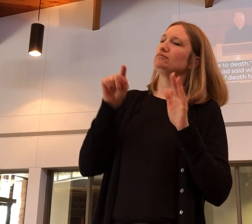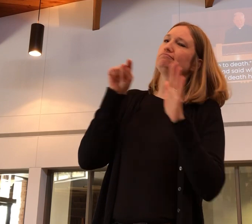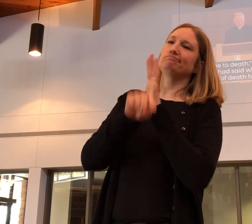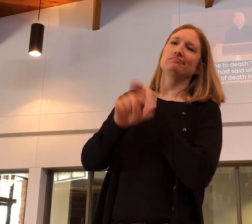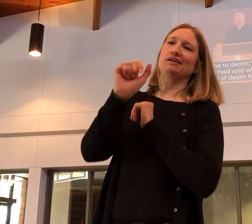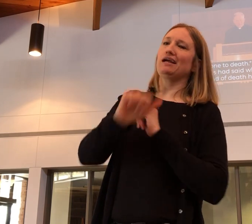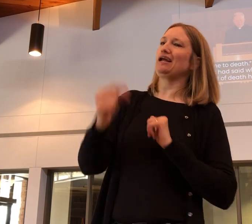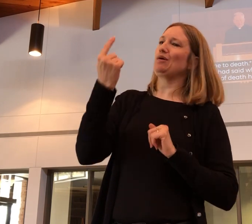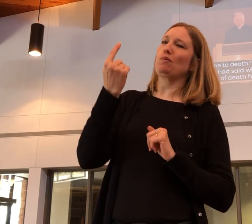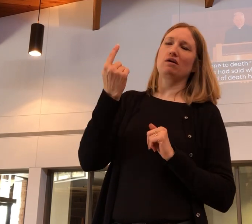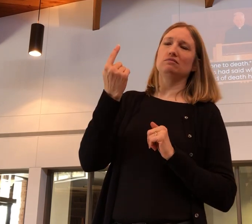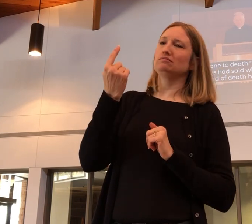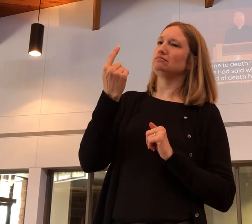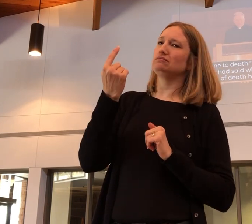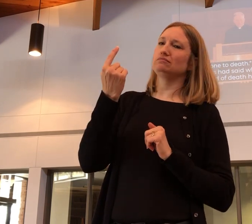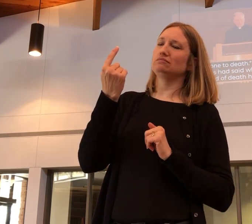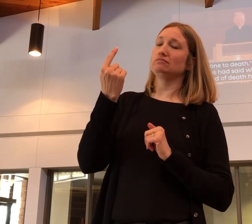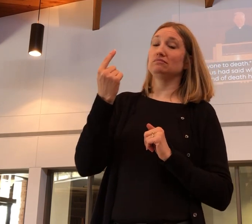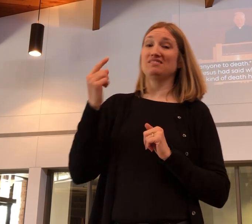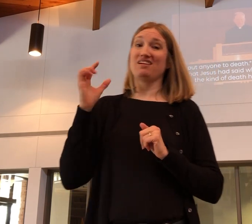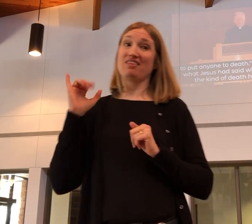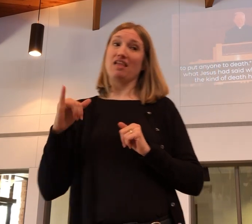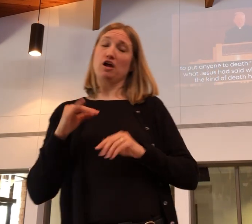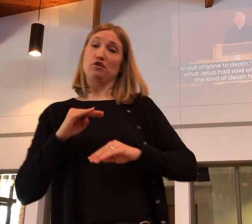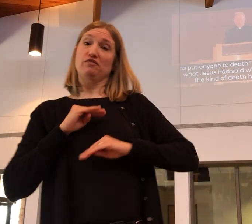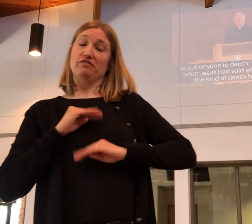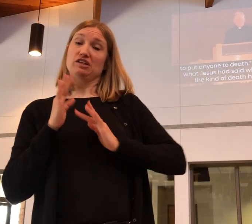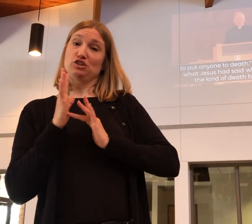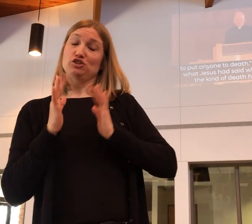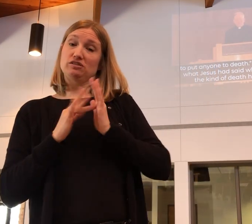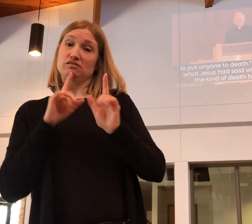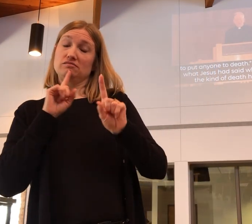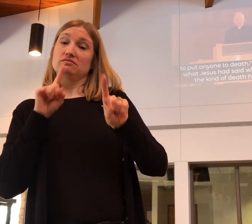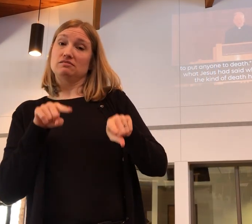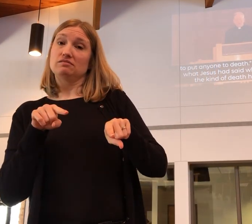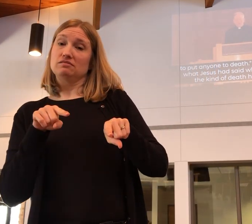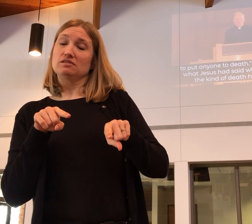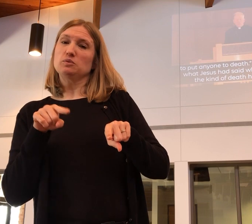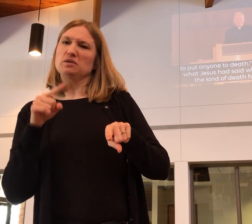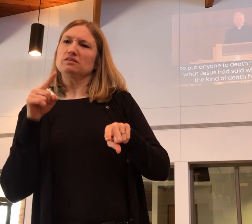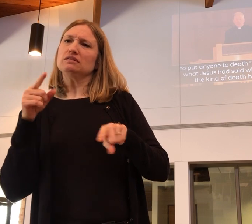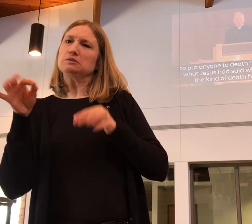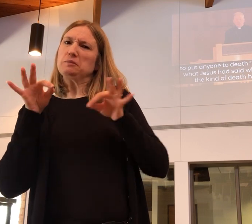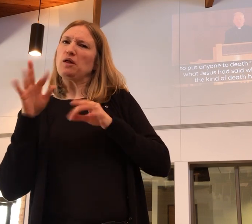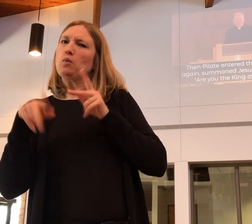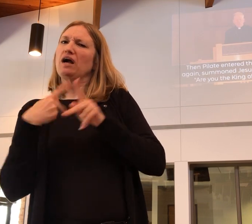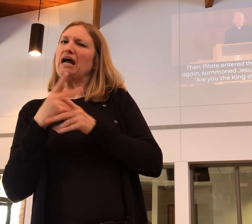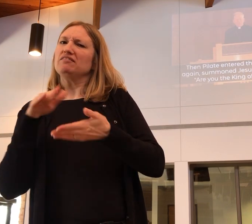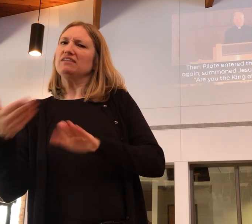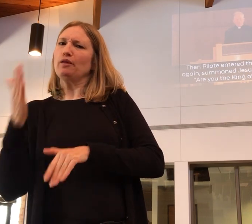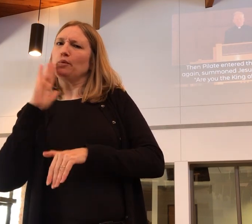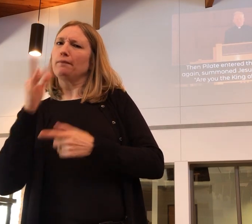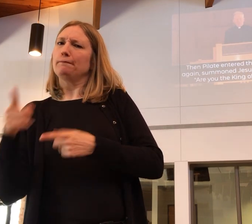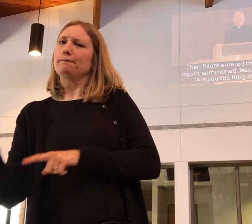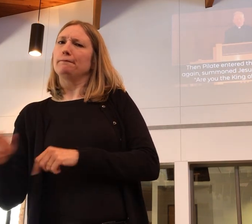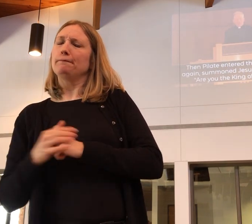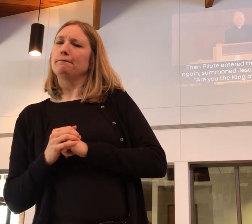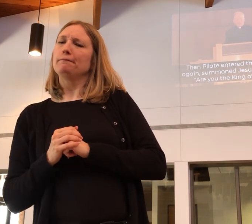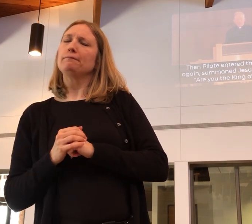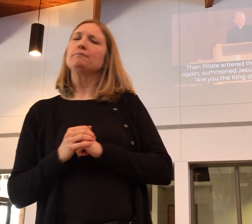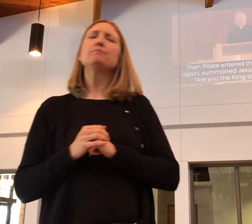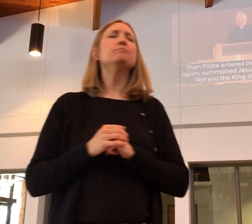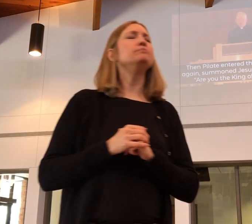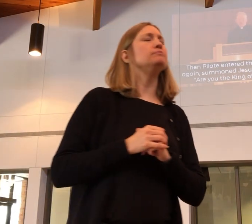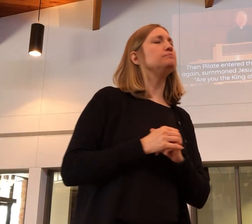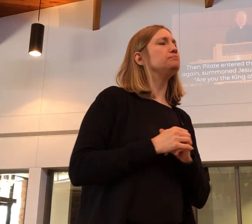death." This was to fulfill what Jesus had said when he indicated the kind of death he was to die. Then